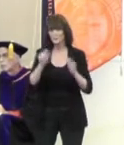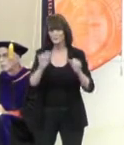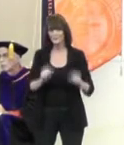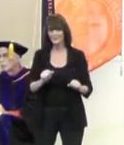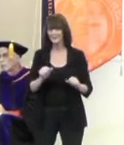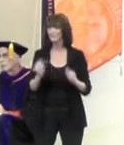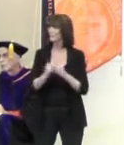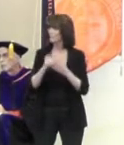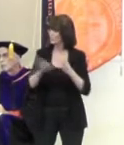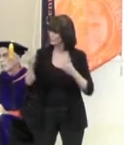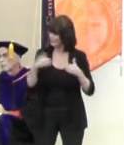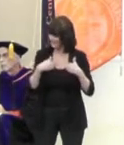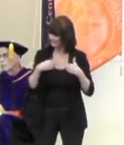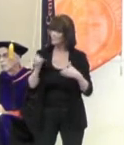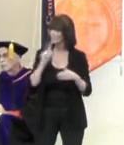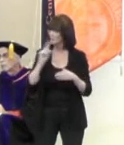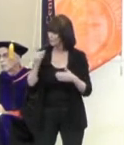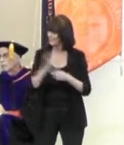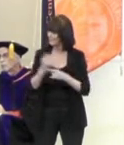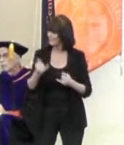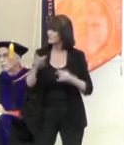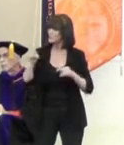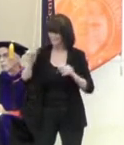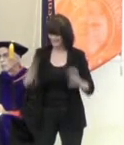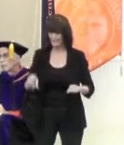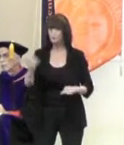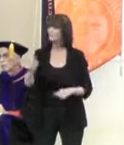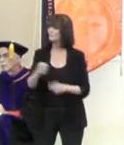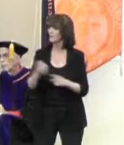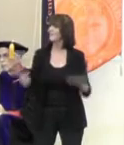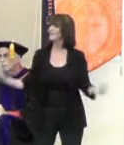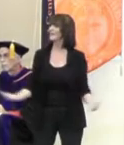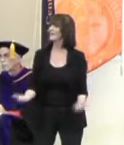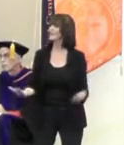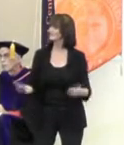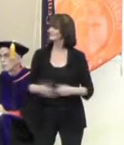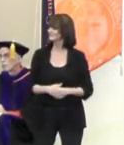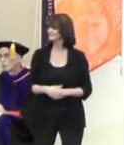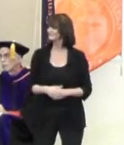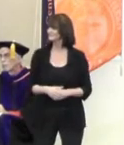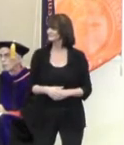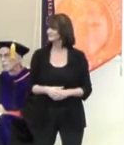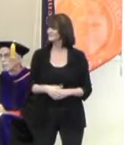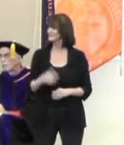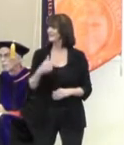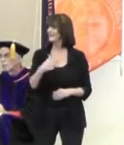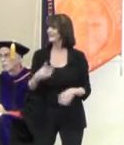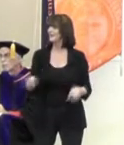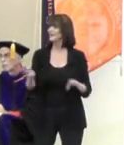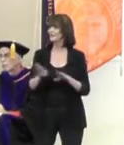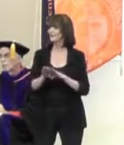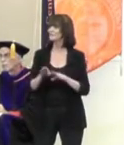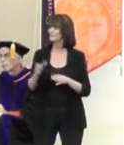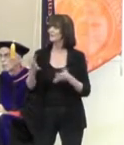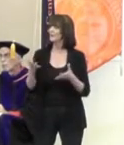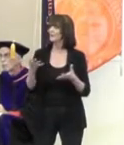what you have, where you are, you can do it from here. I close by telling